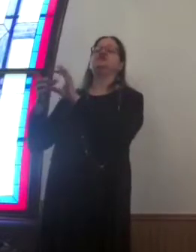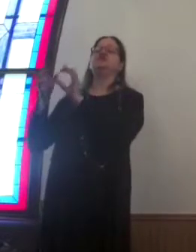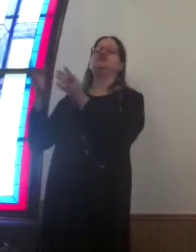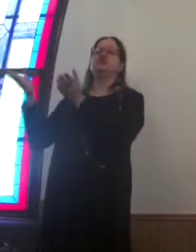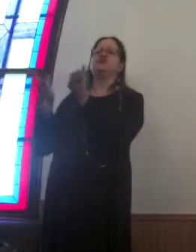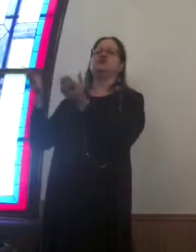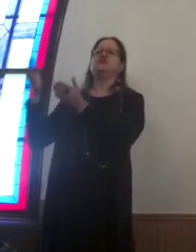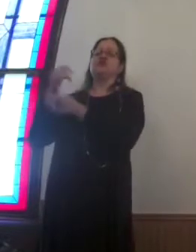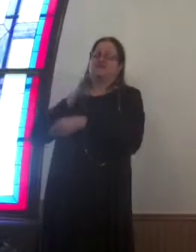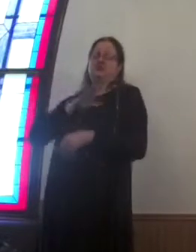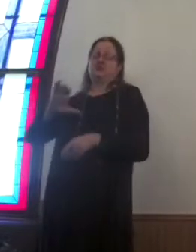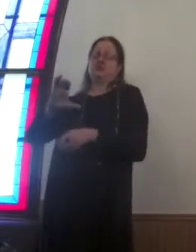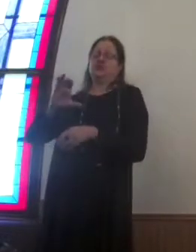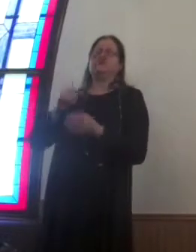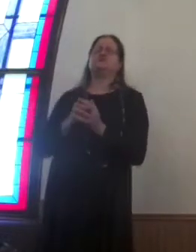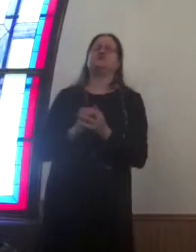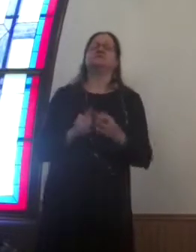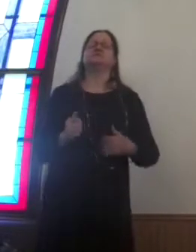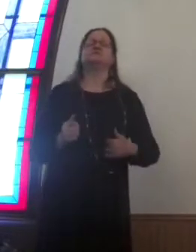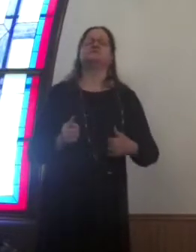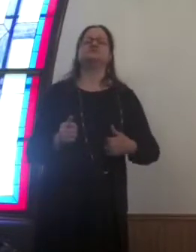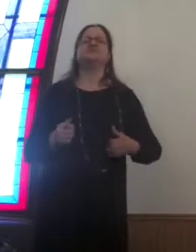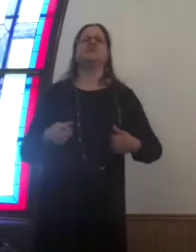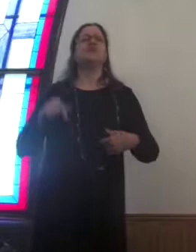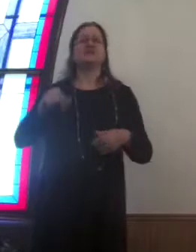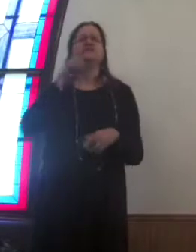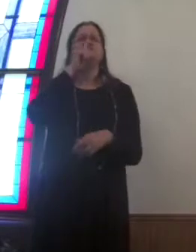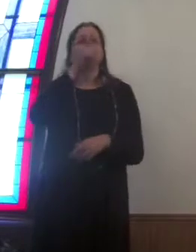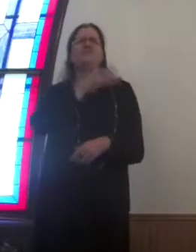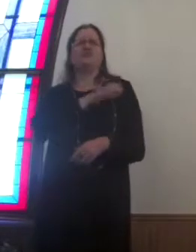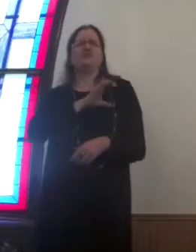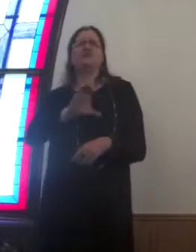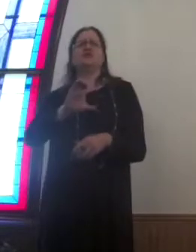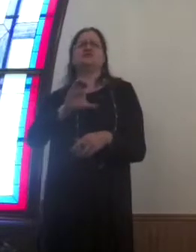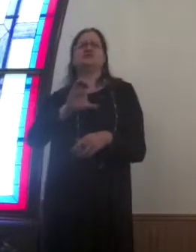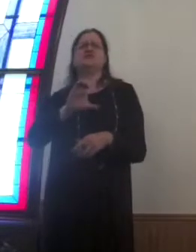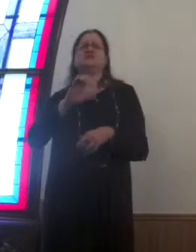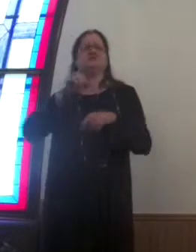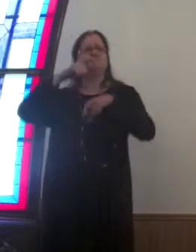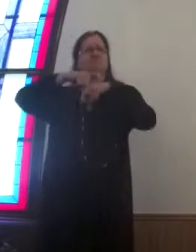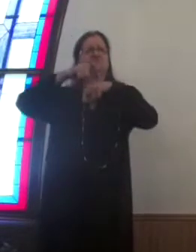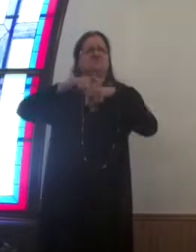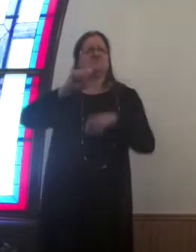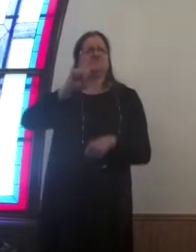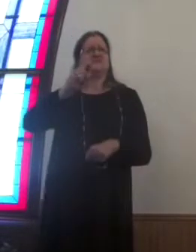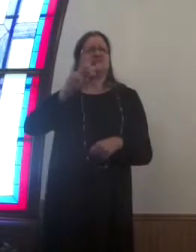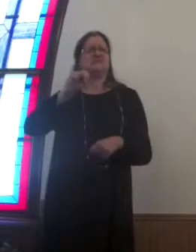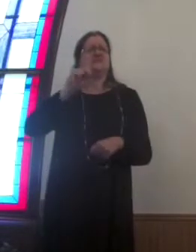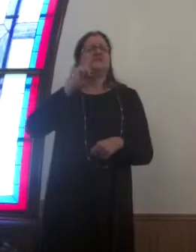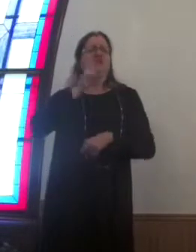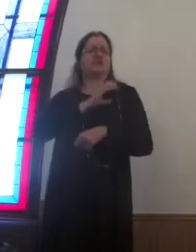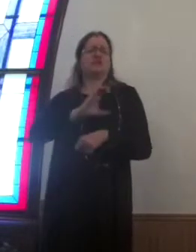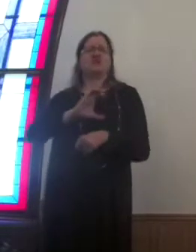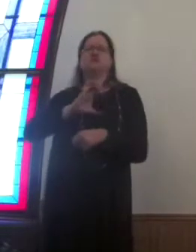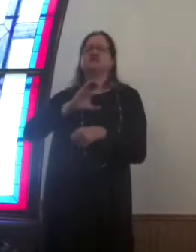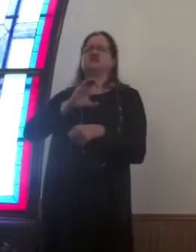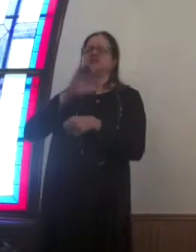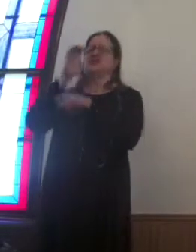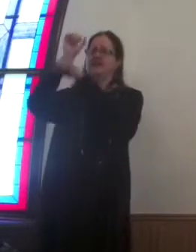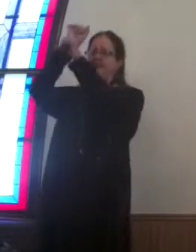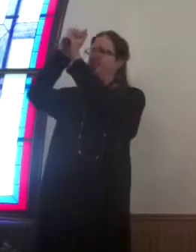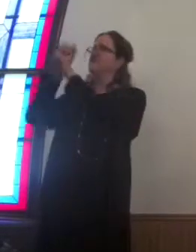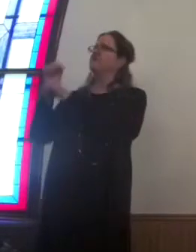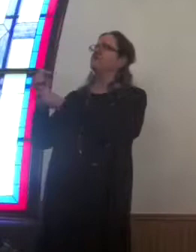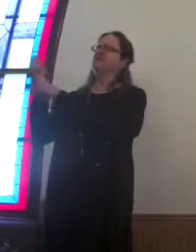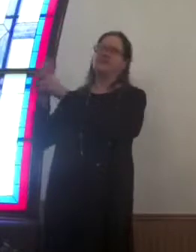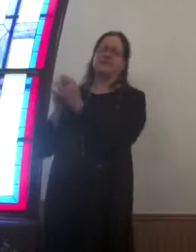Christ. This is truly the Christian season for many of us in our Christian faith during this week. And